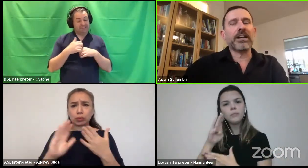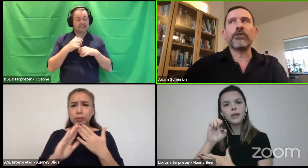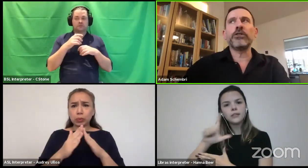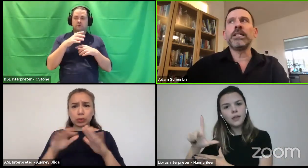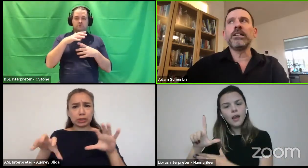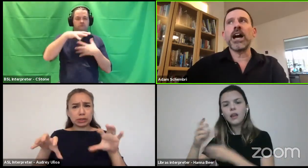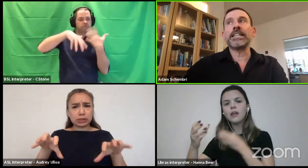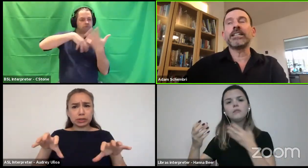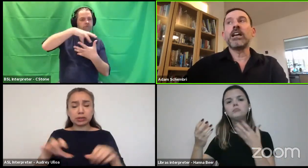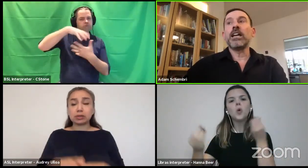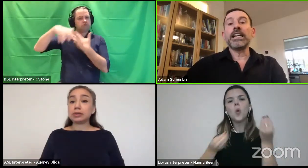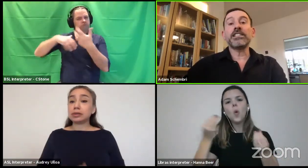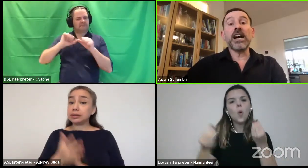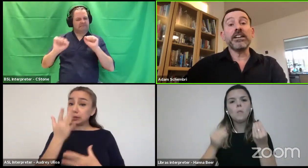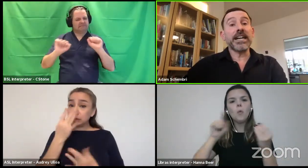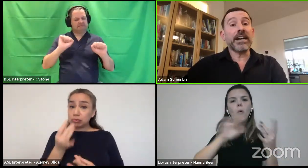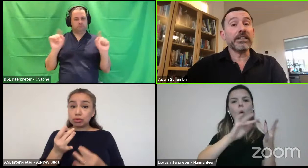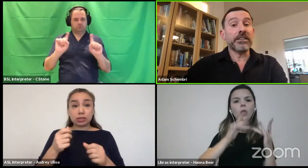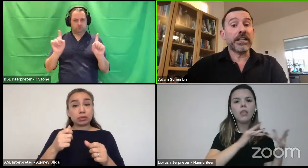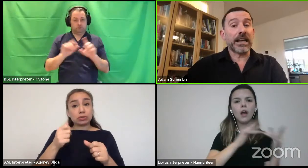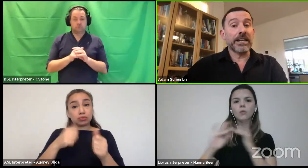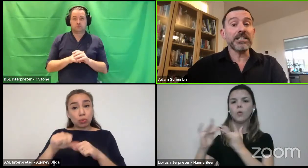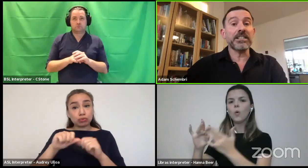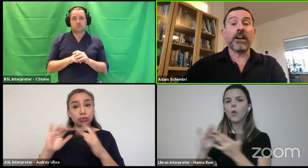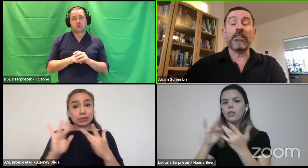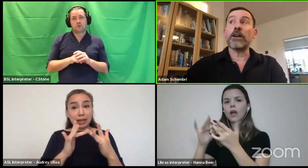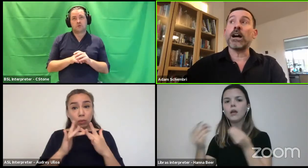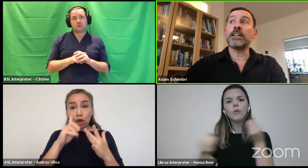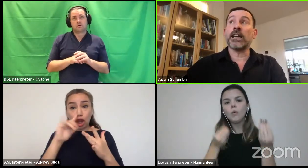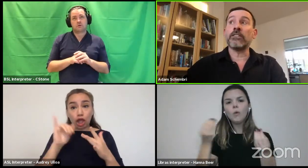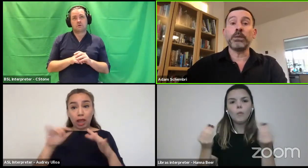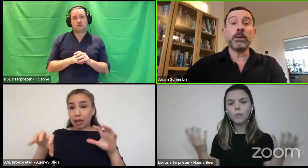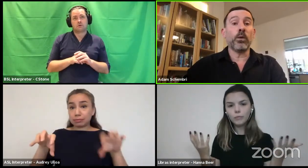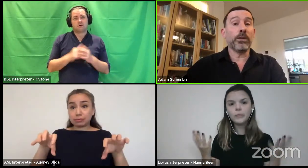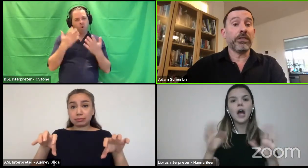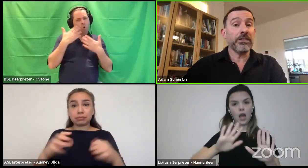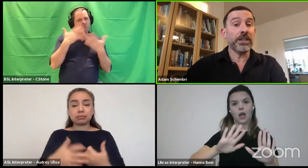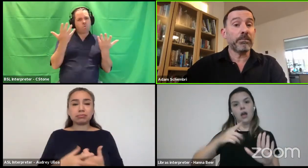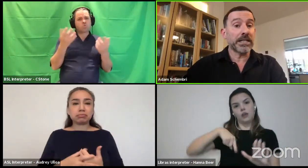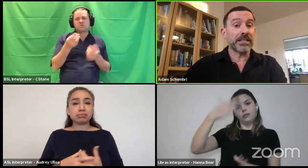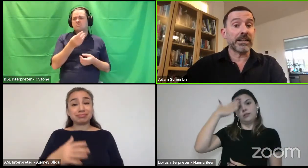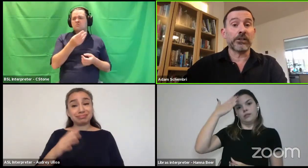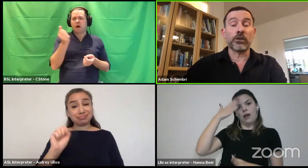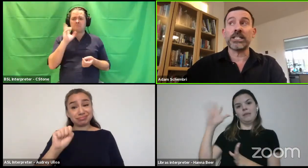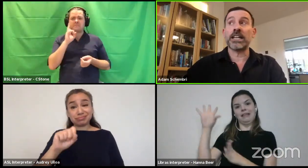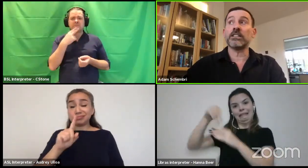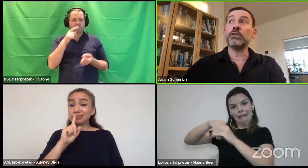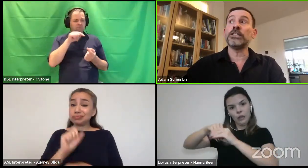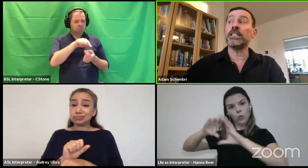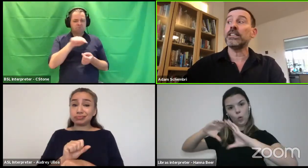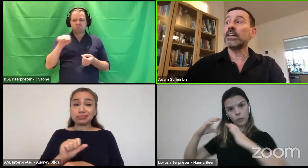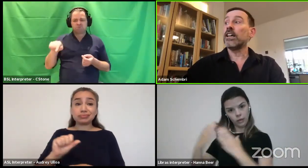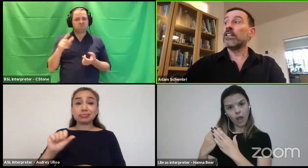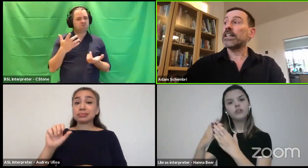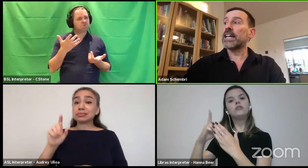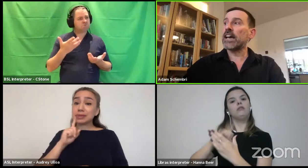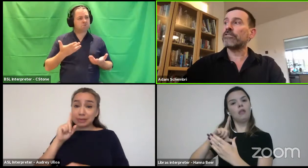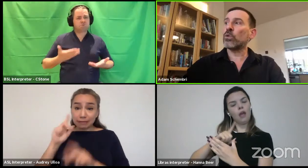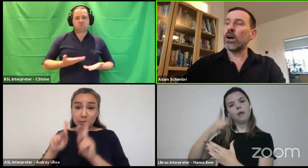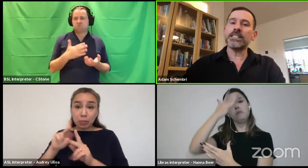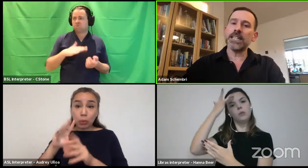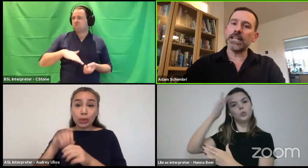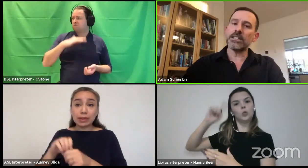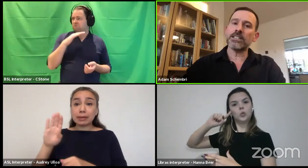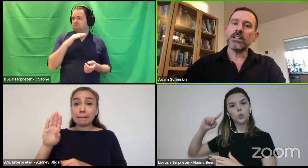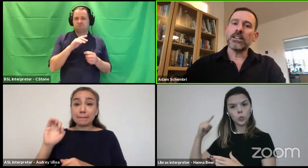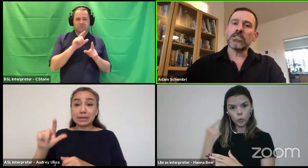networks are going to be like. It's undoubtedly the case that there are deaf people within the BSL and Auslan community that have